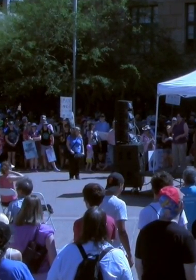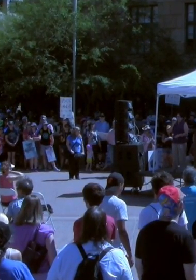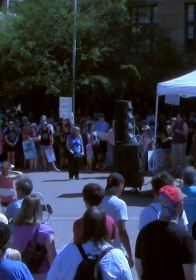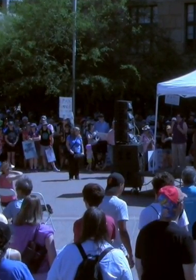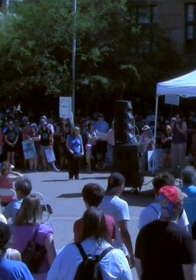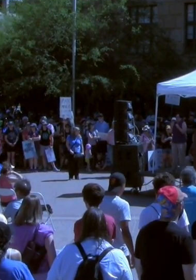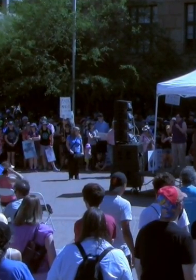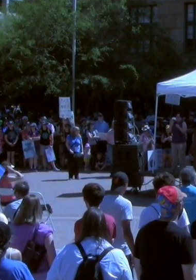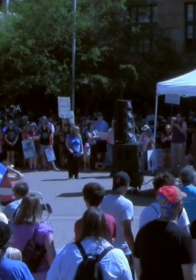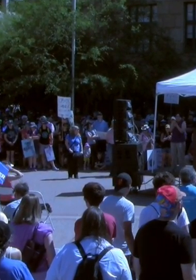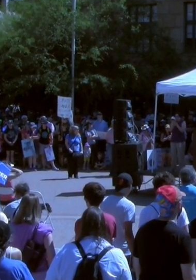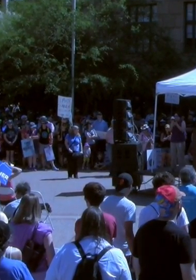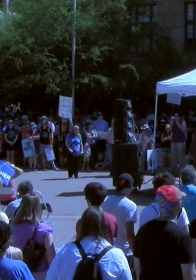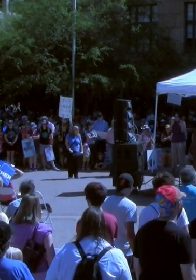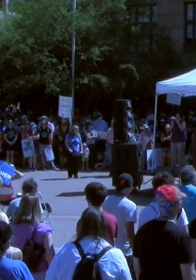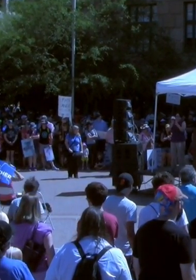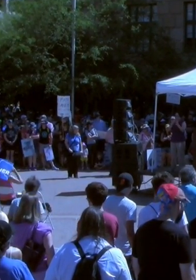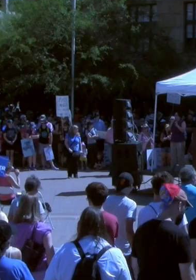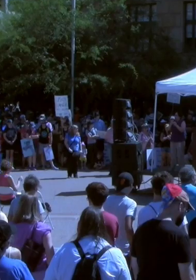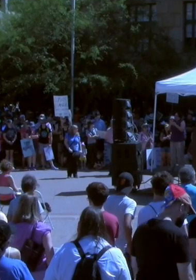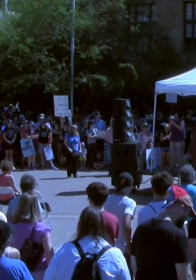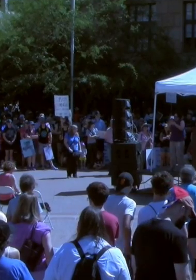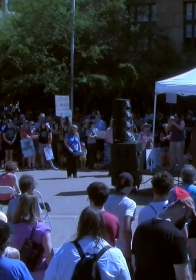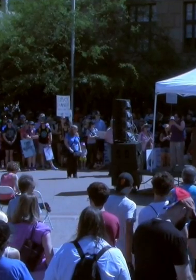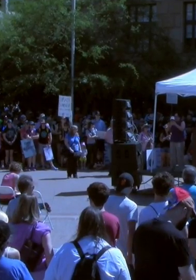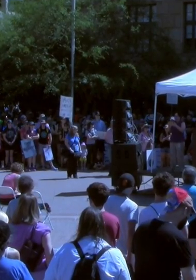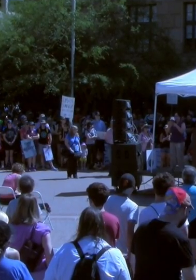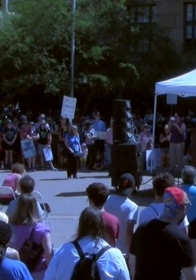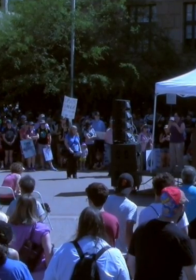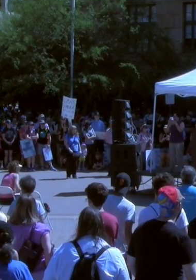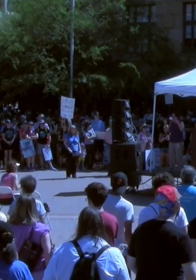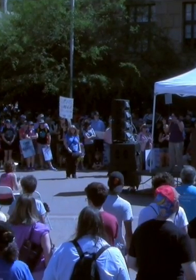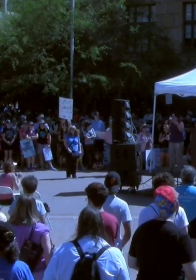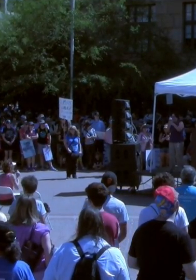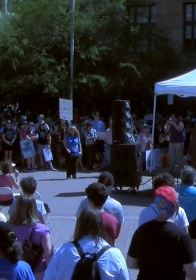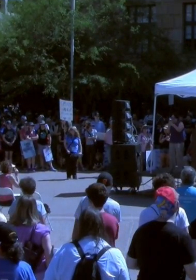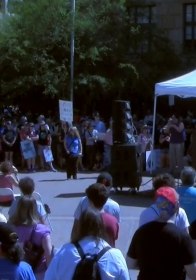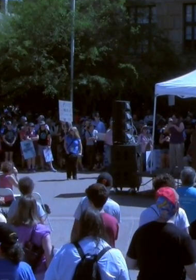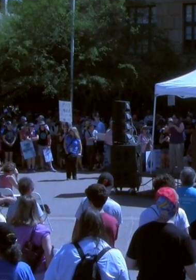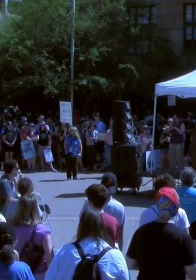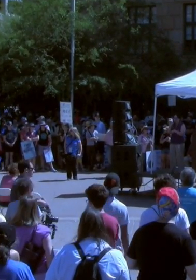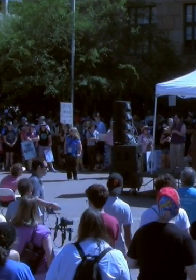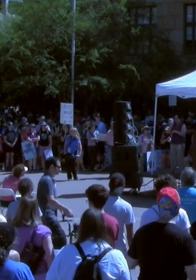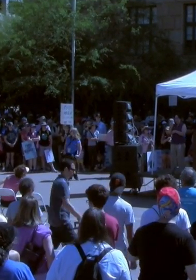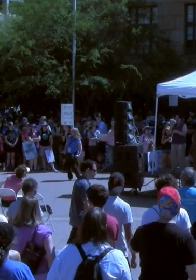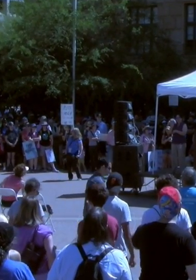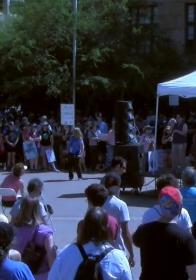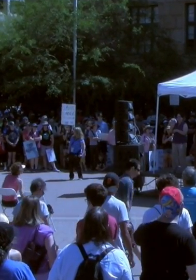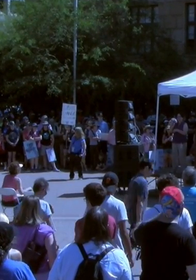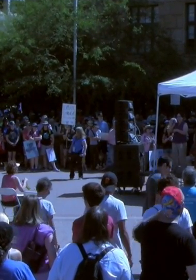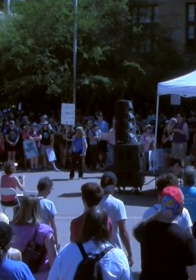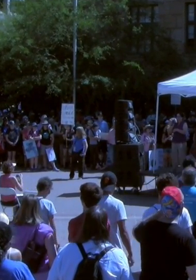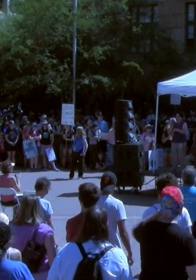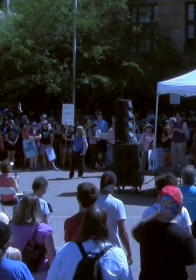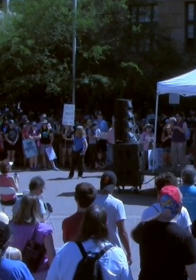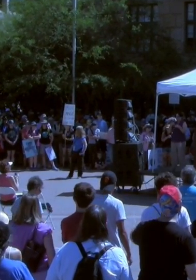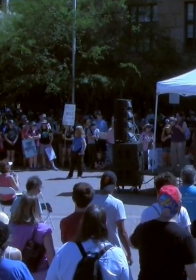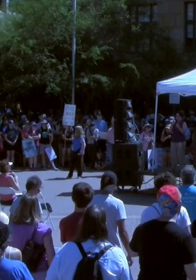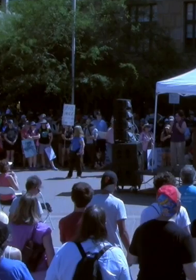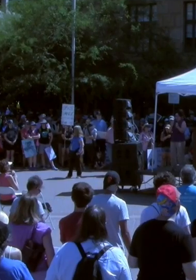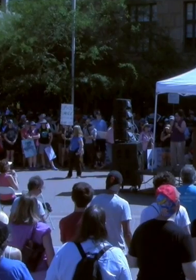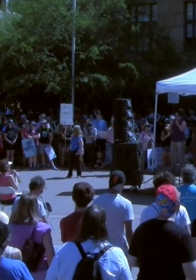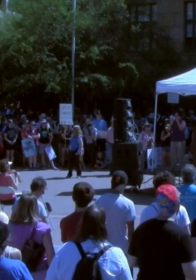I wasn't writing equations on my Etch-a-Sketch. I was a pretty typical kid. I was getting in trouble, pushing